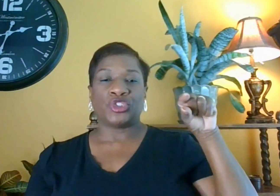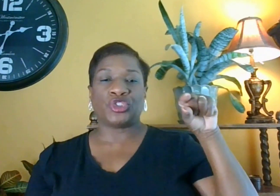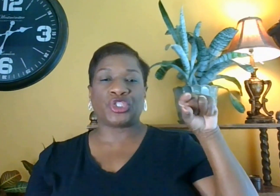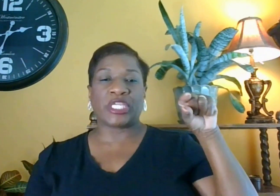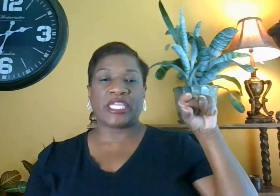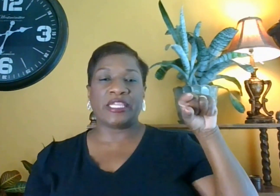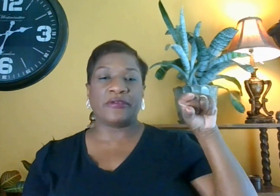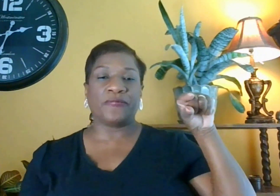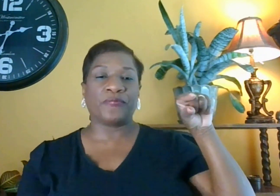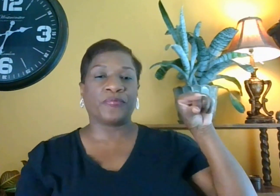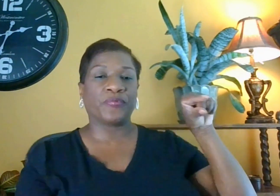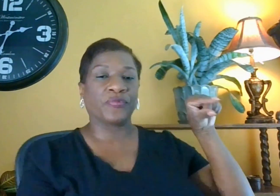G.